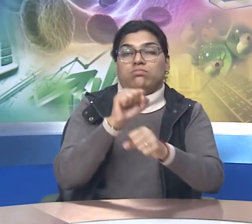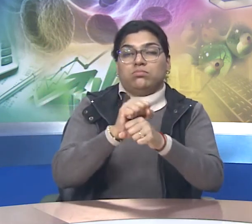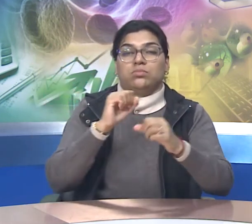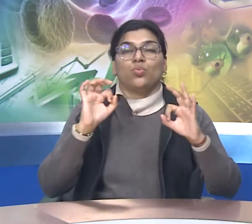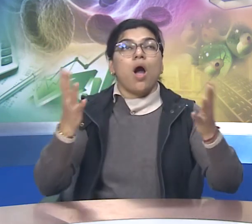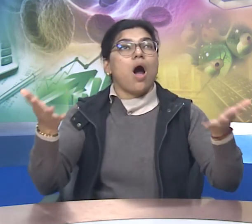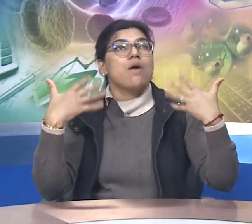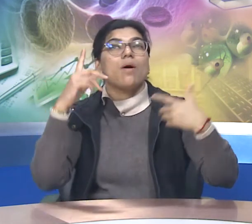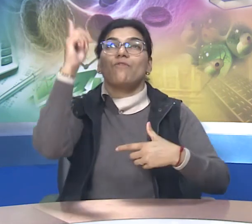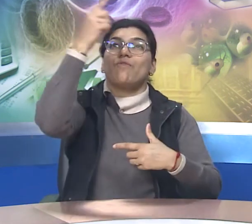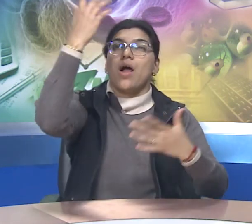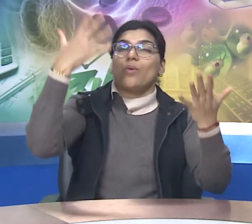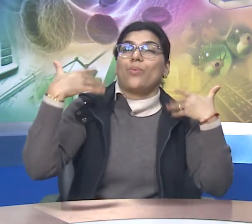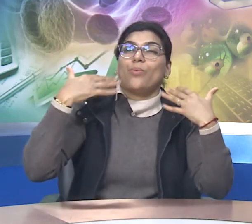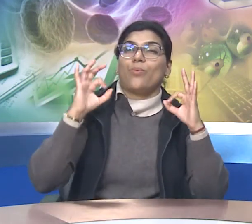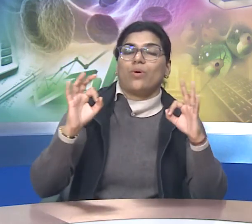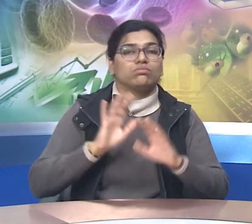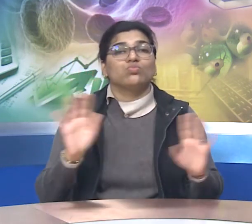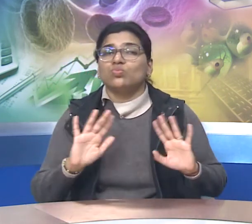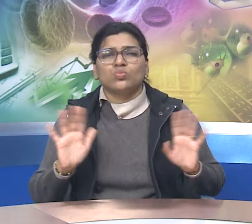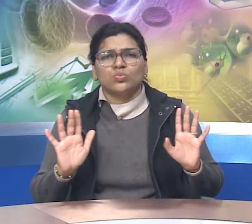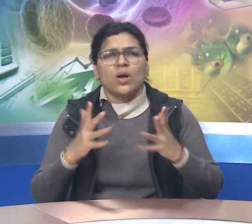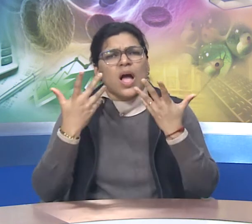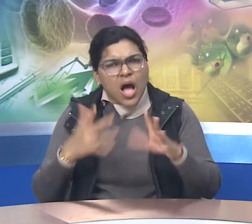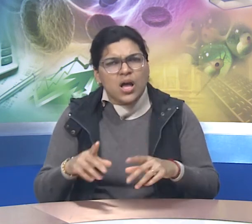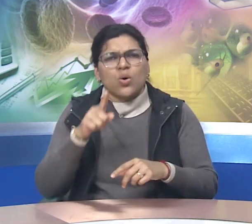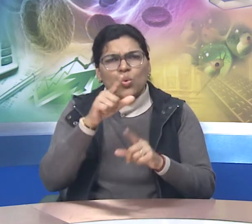Just do small things